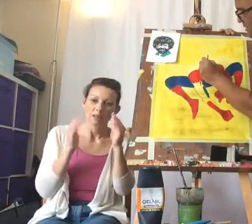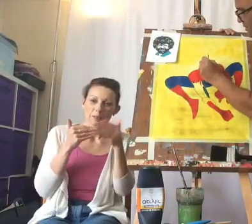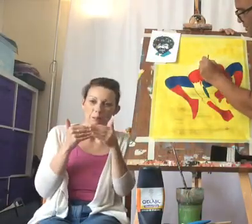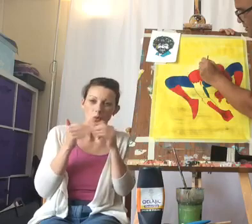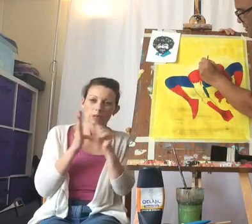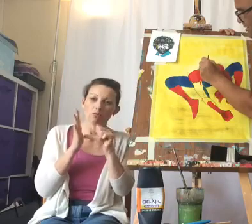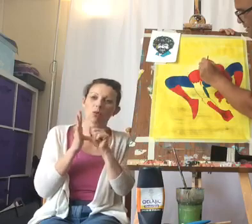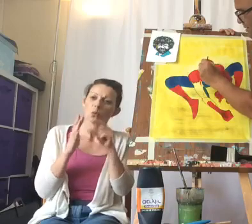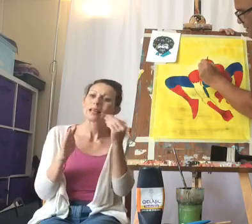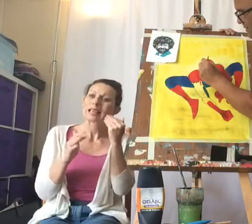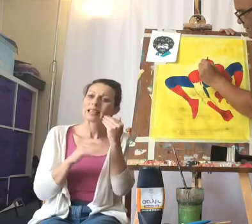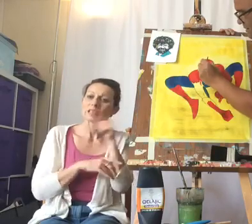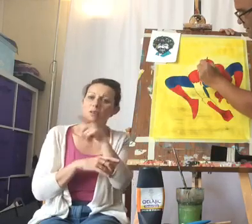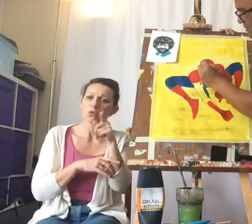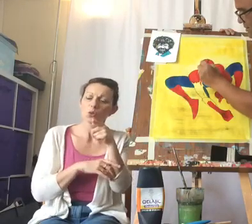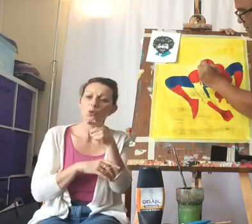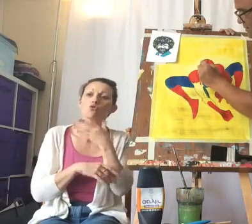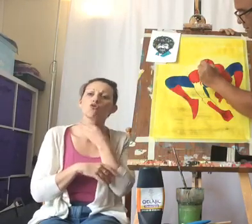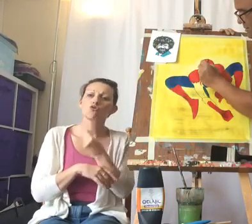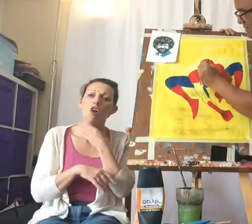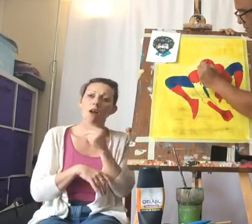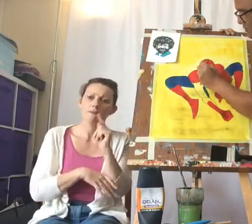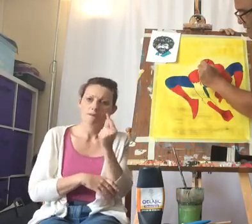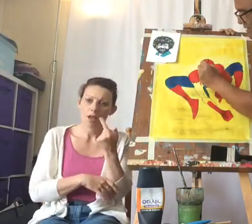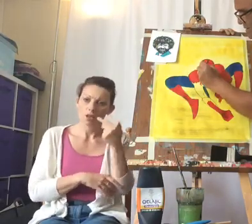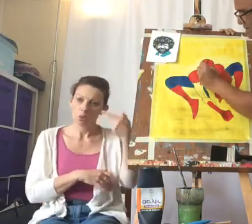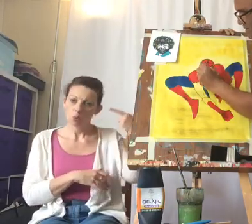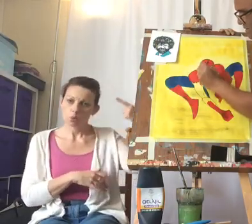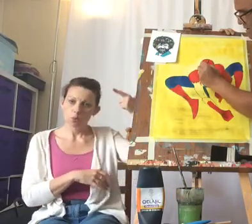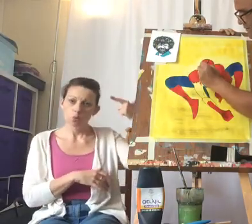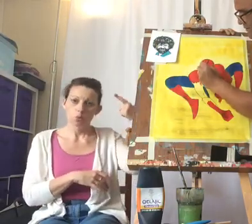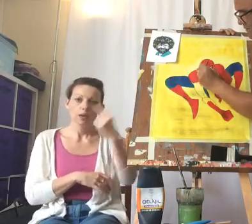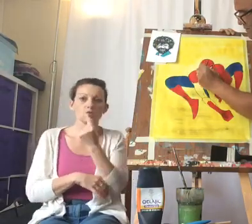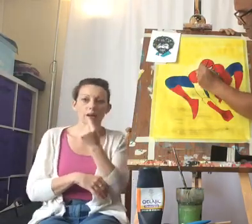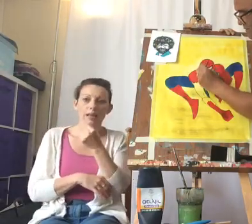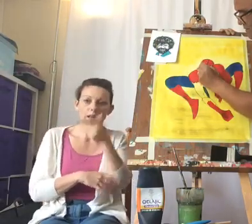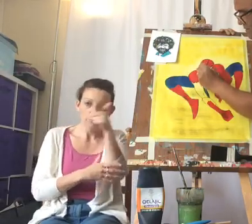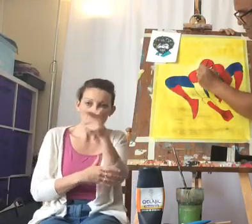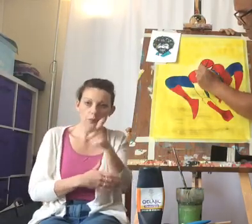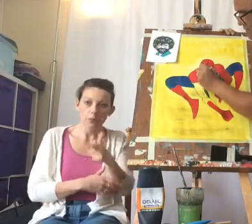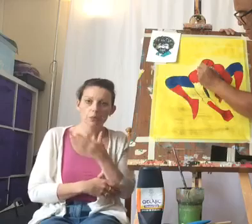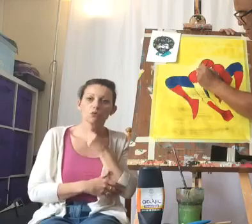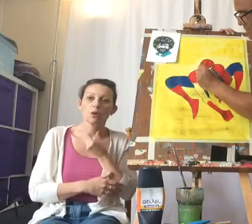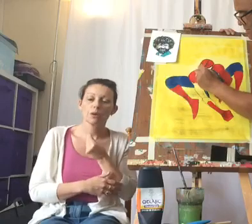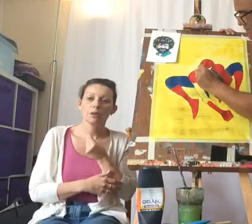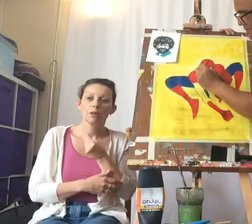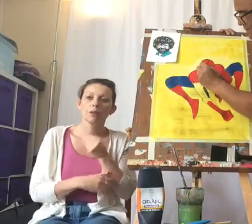So I'm going to do a line down that, straight down to his chin.